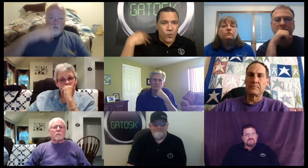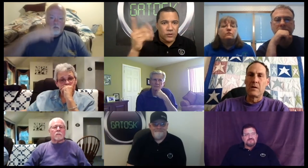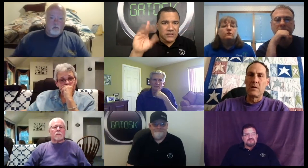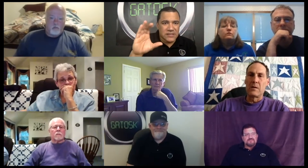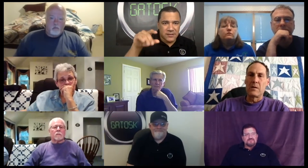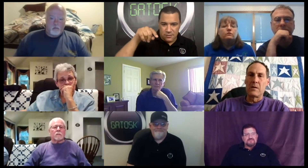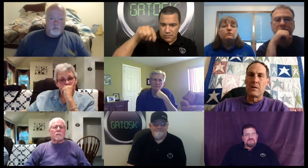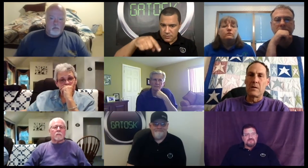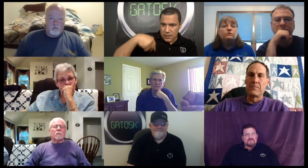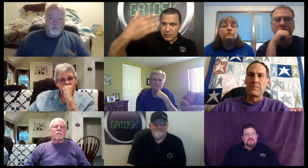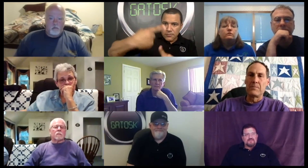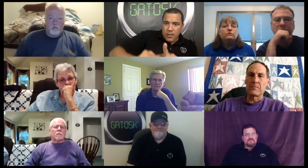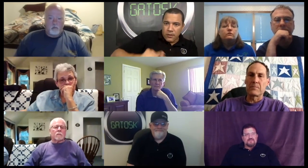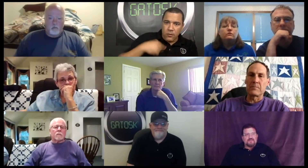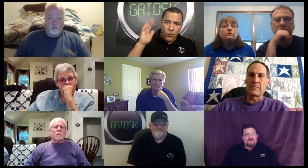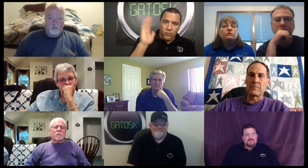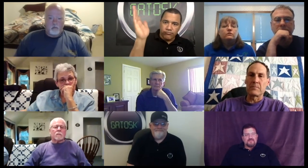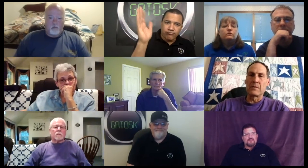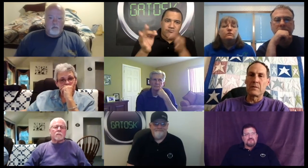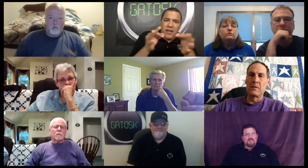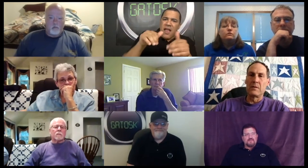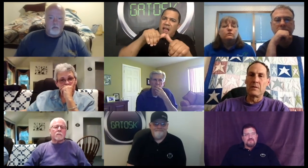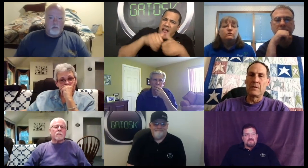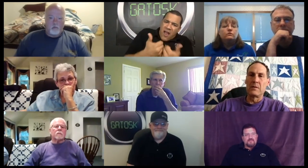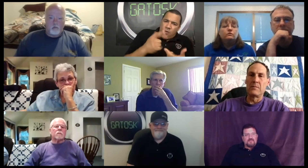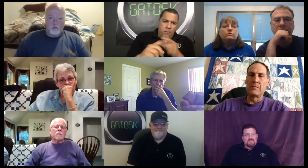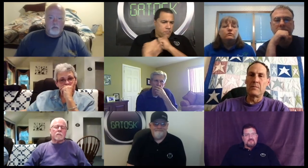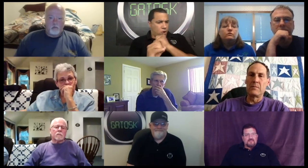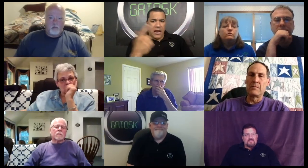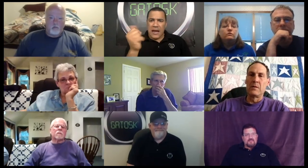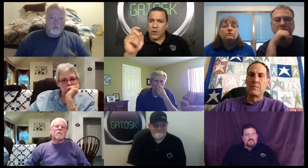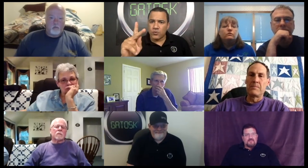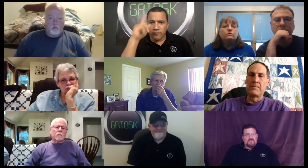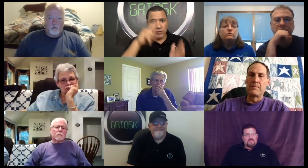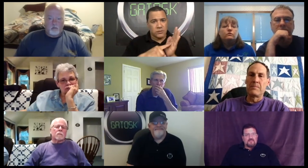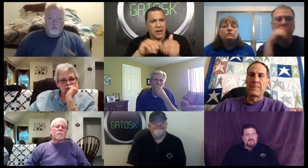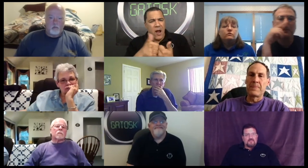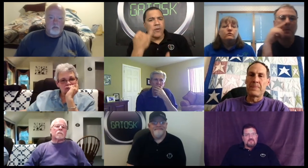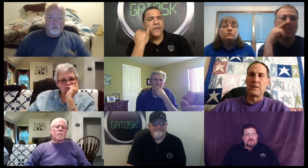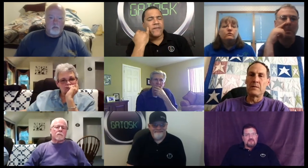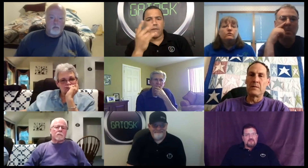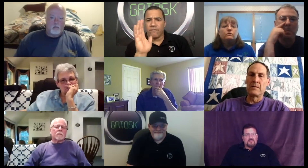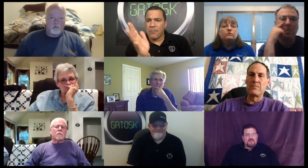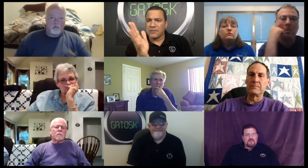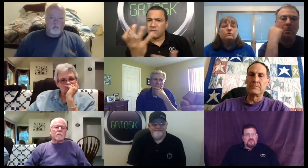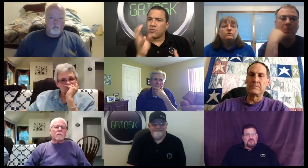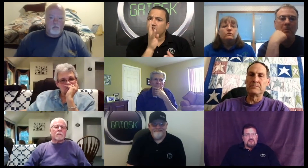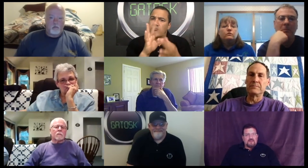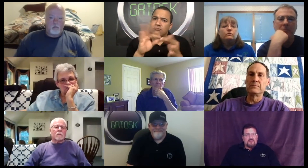Okay, yes, Washington, D.C. Next month we'll be having a talk about how to promote Gatos. So, for example, if you,